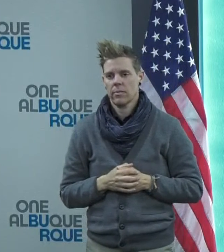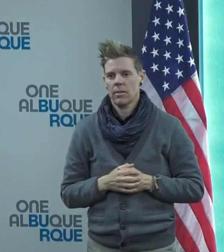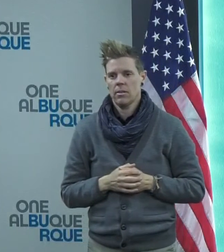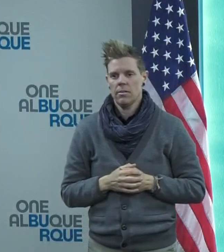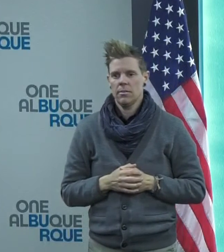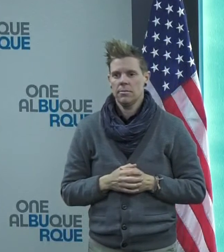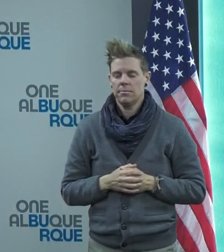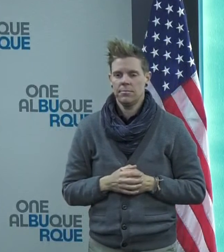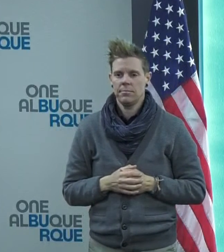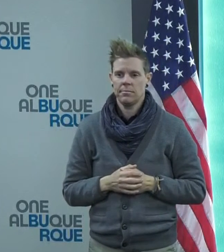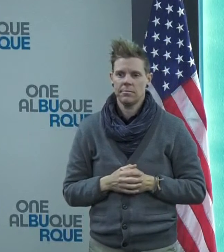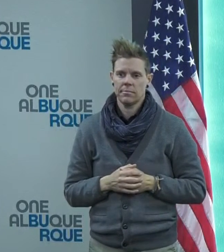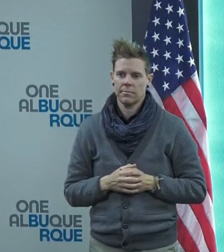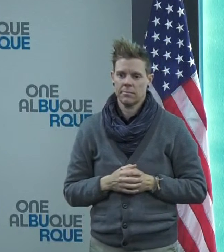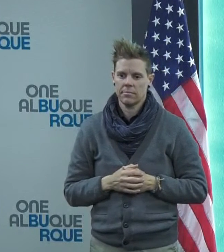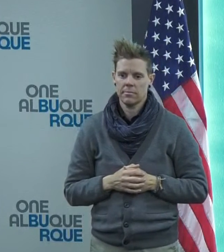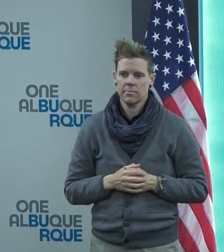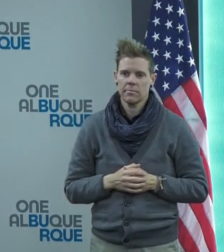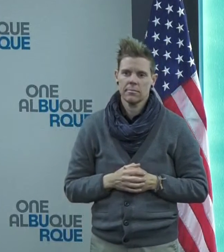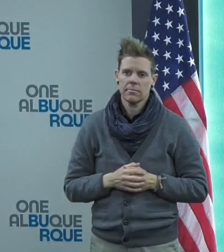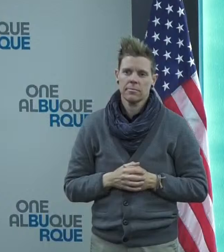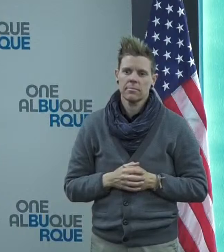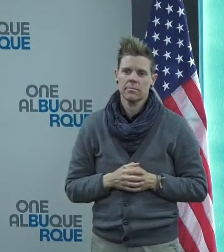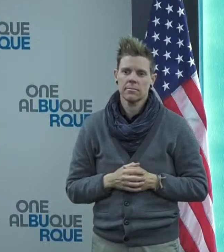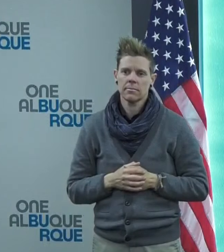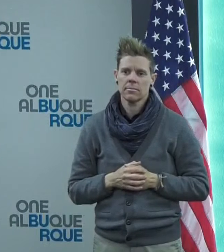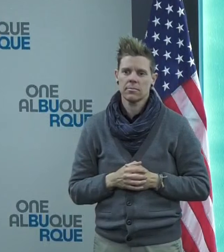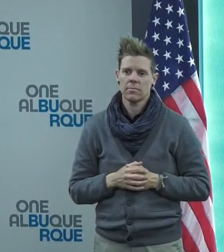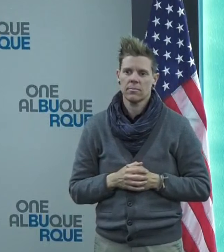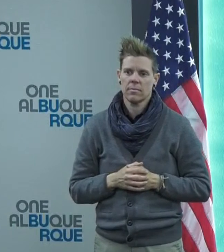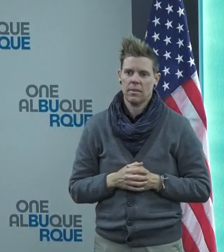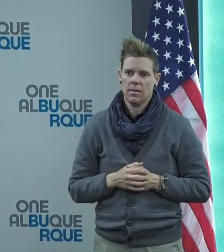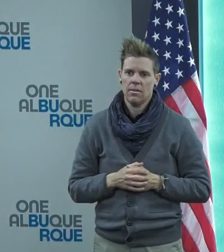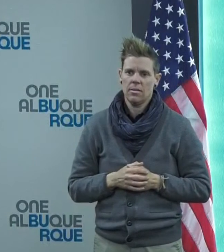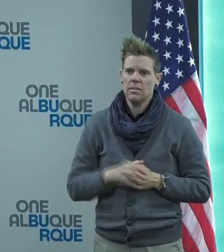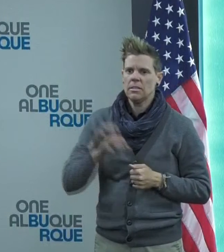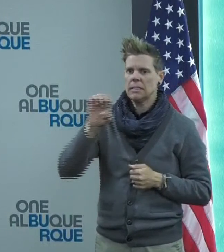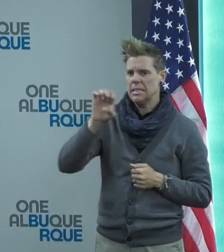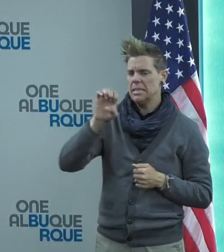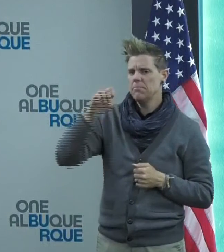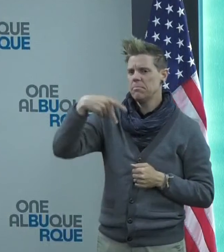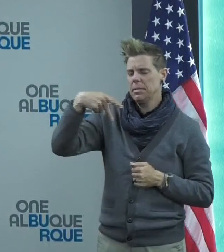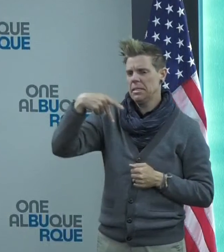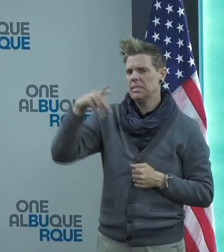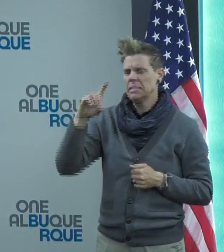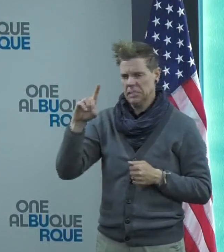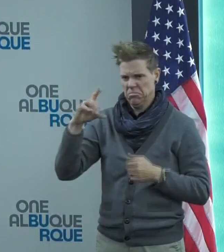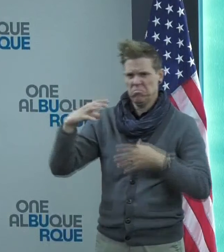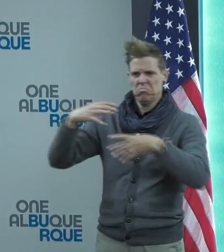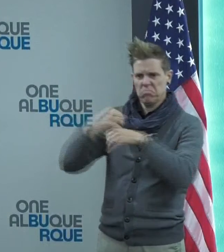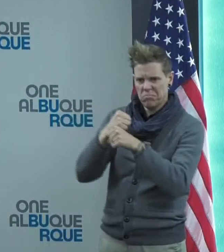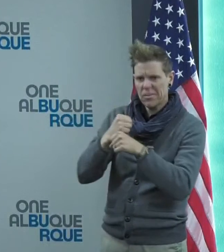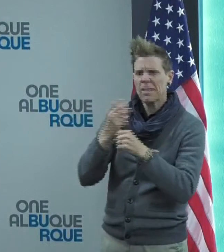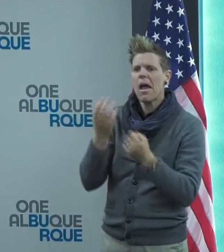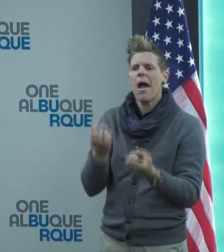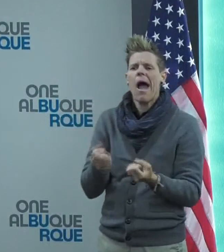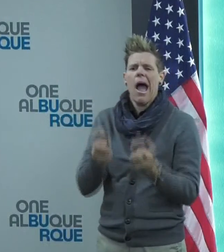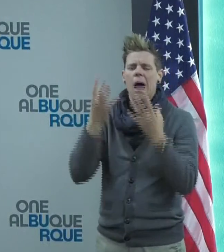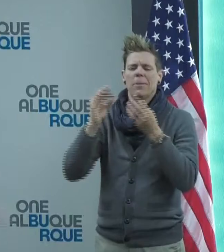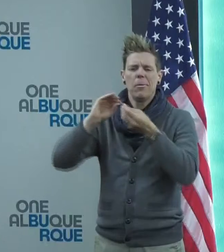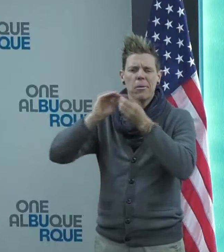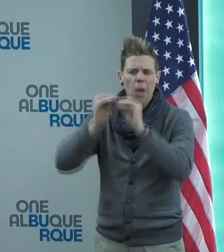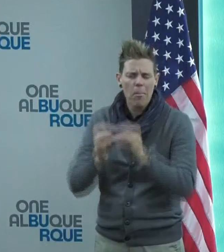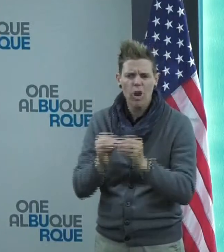on EPD. We always get some questions about some of our larger departments, the number of cases. Want to remind everyone that for